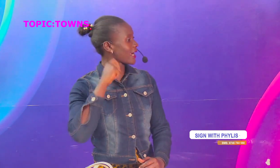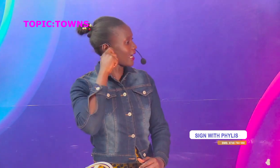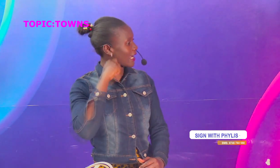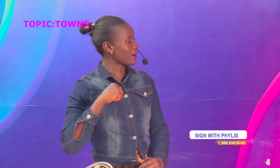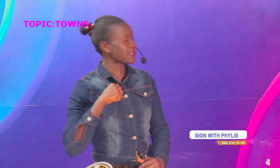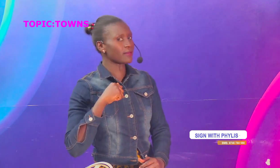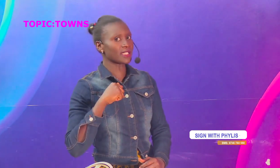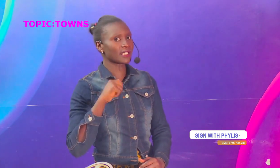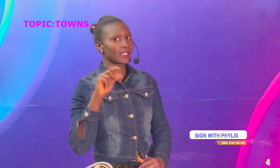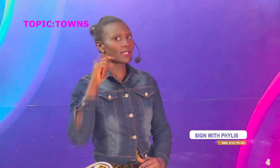Kapsabet.